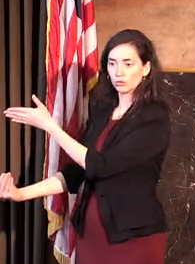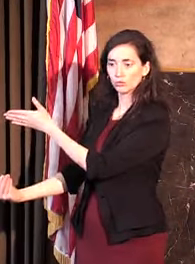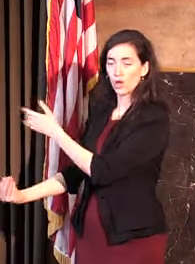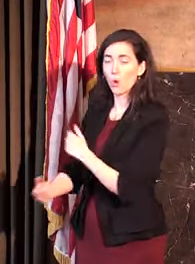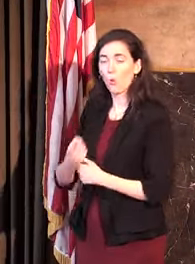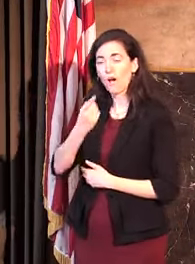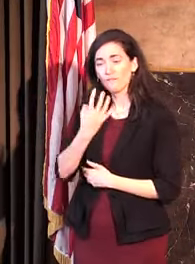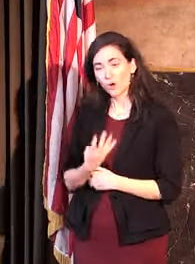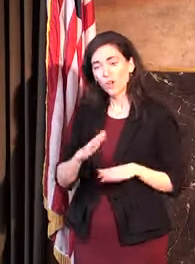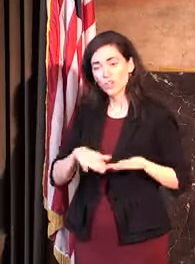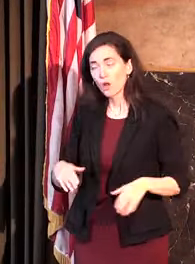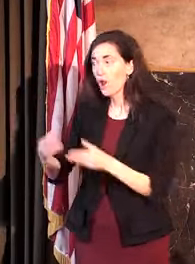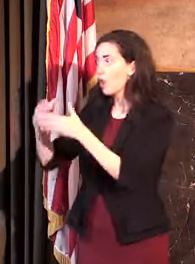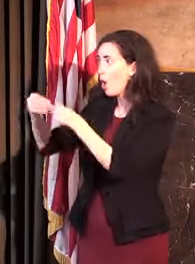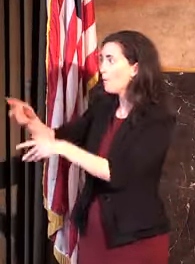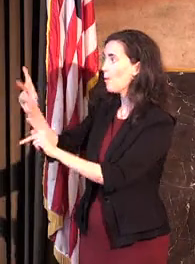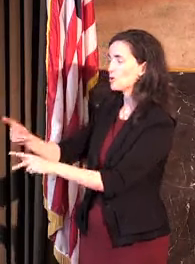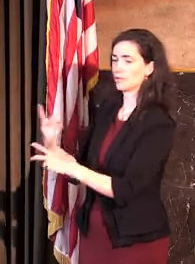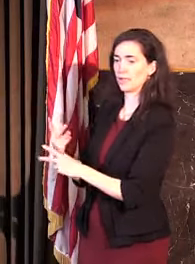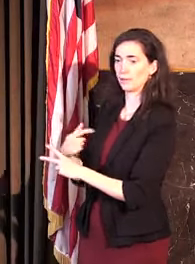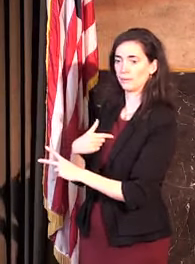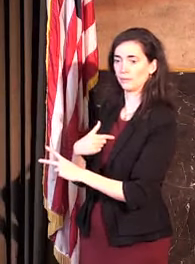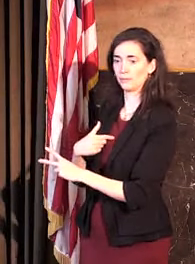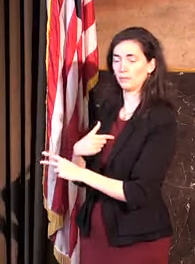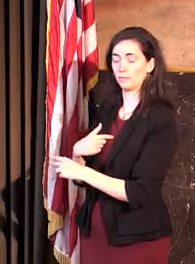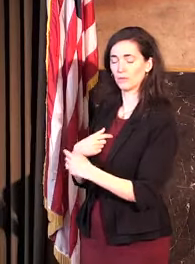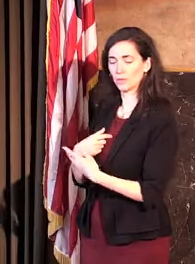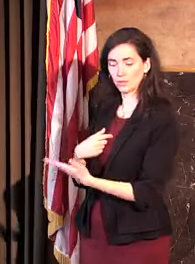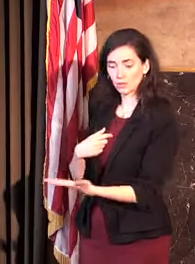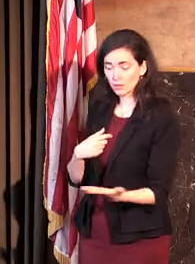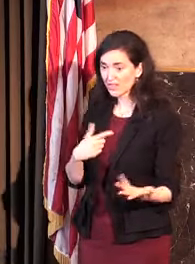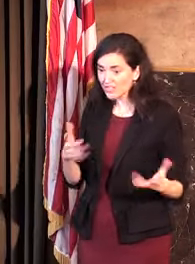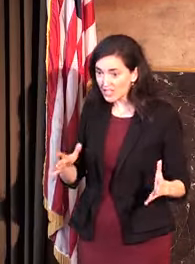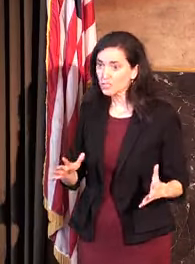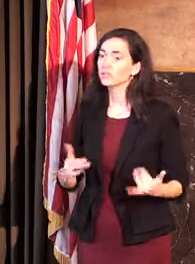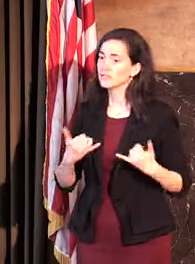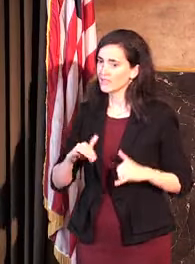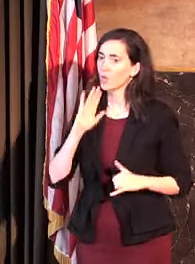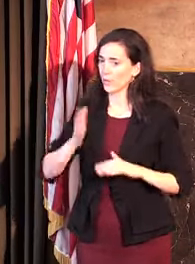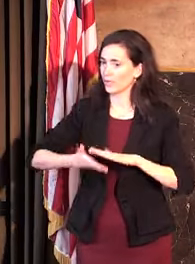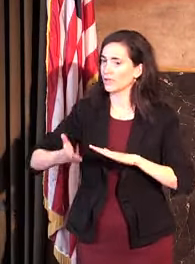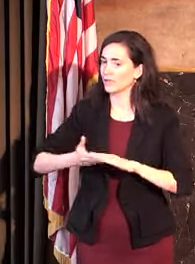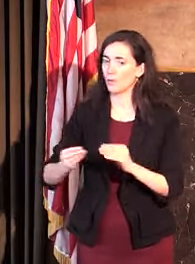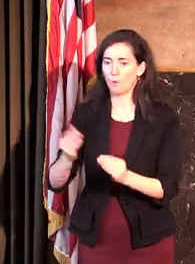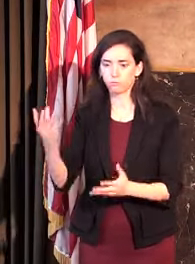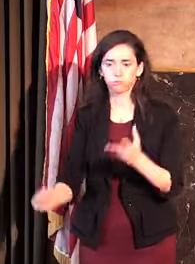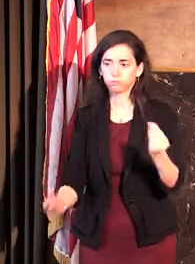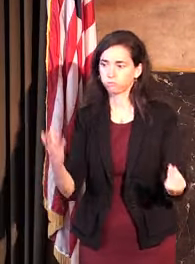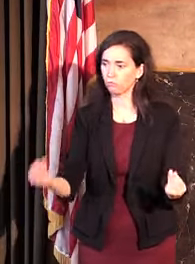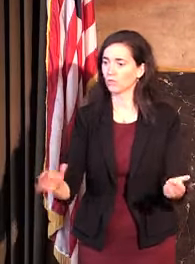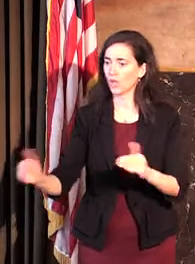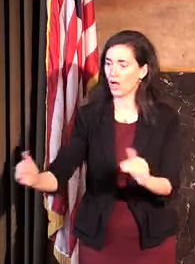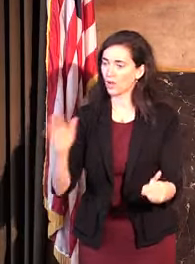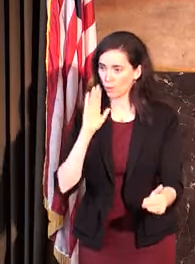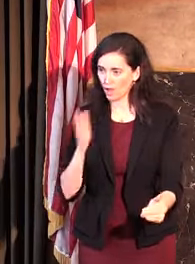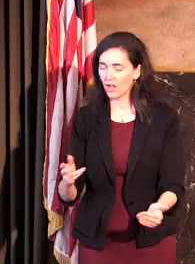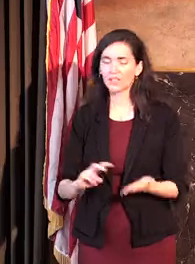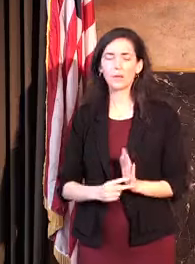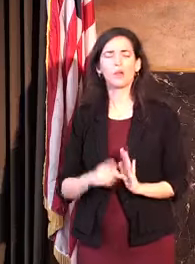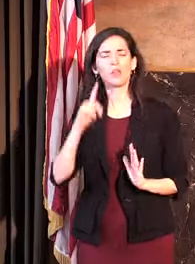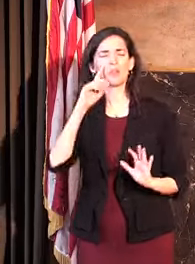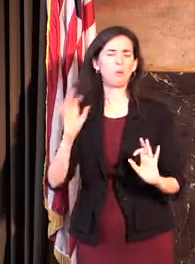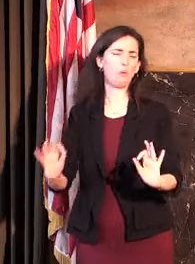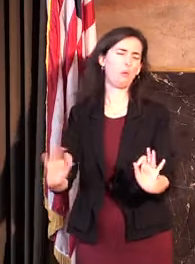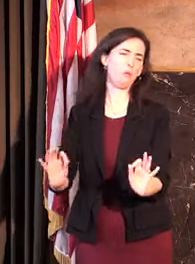over. And there's likely more to come. So I would never minimize that, and I would ask people to